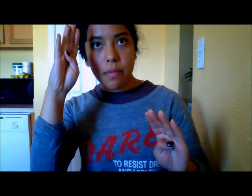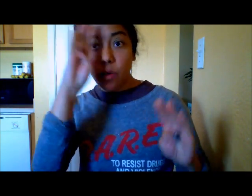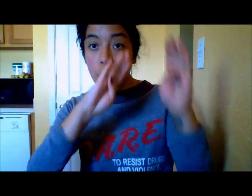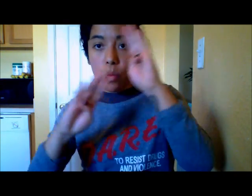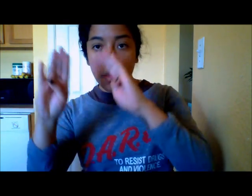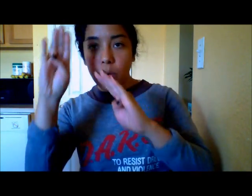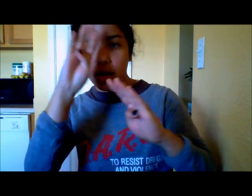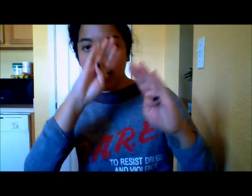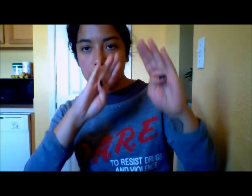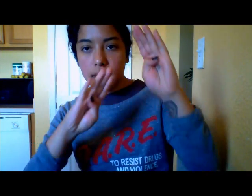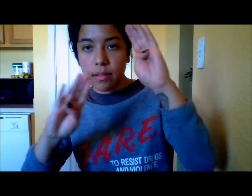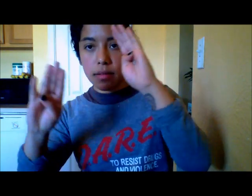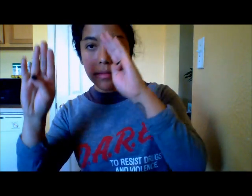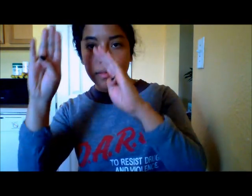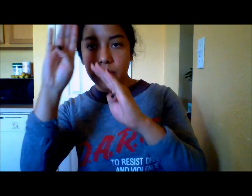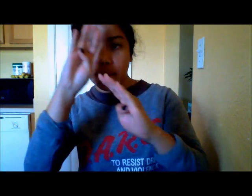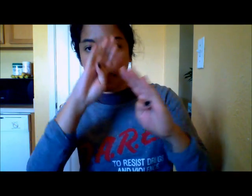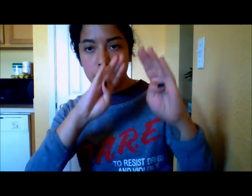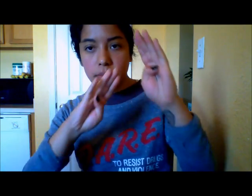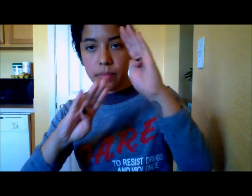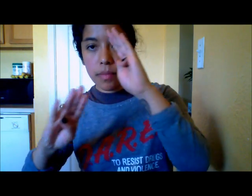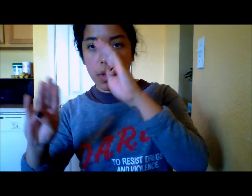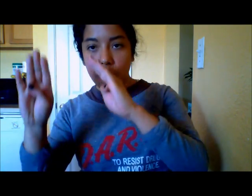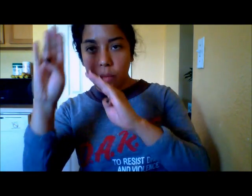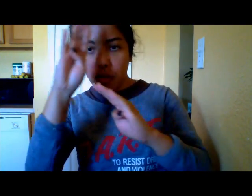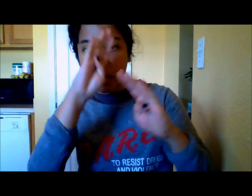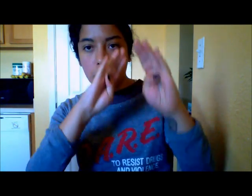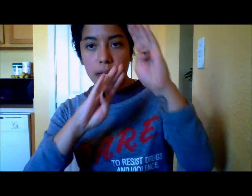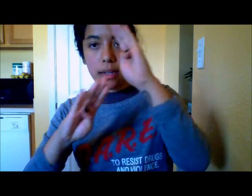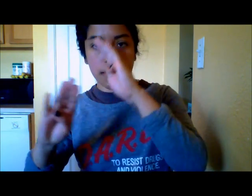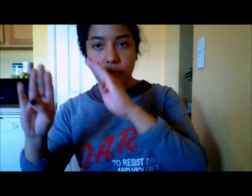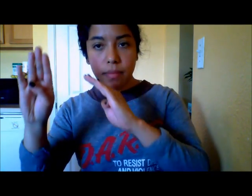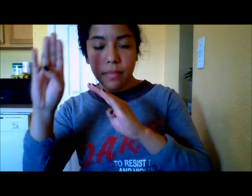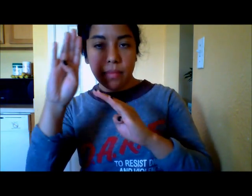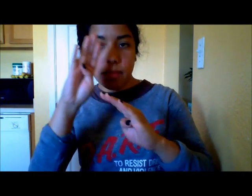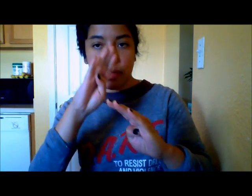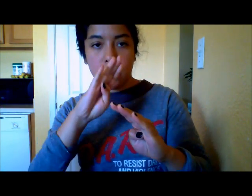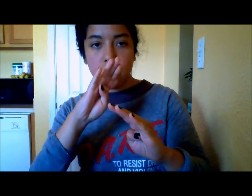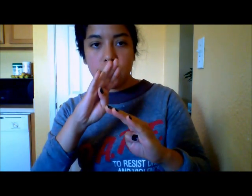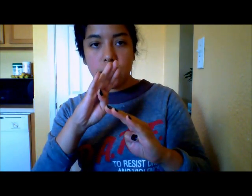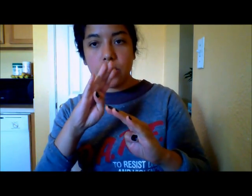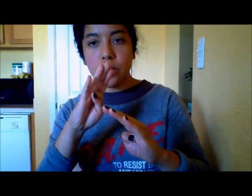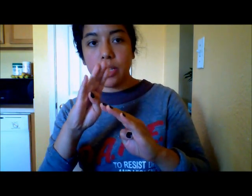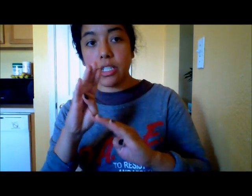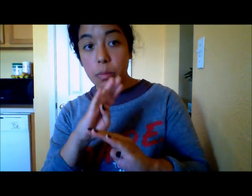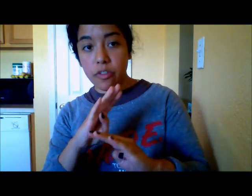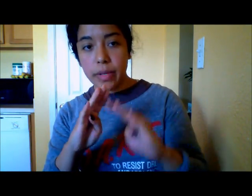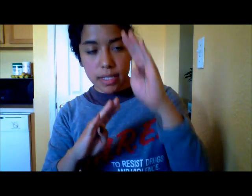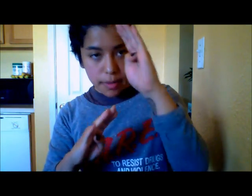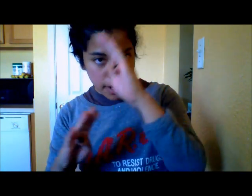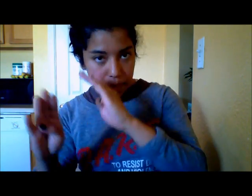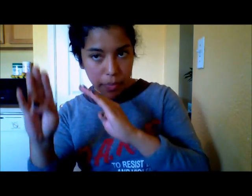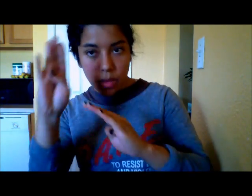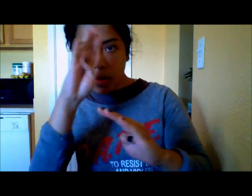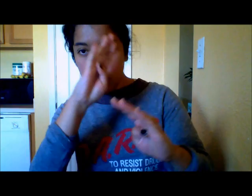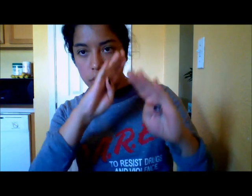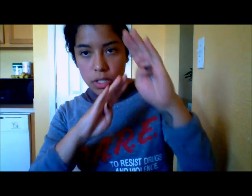worried. Worried. So these are movements. Okay.